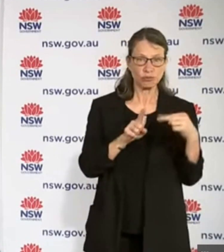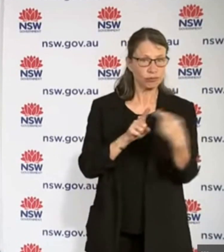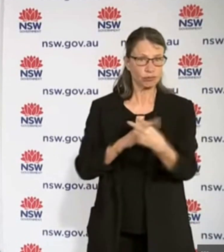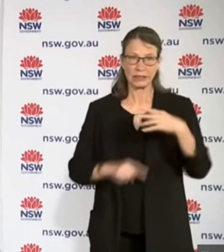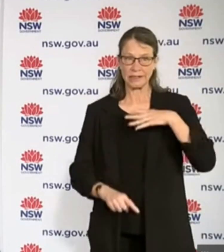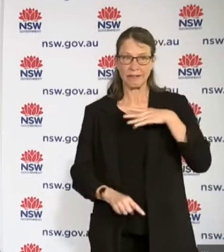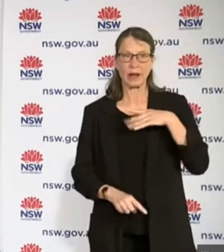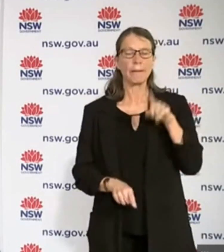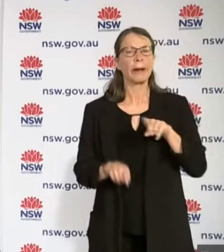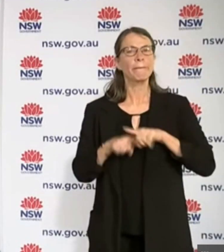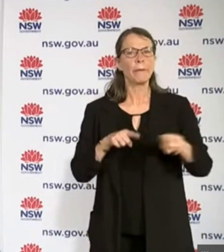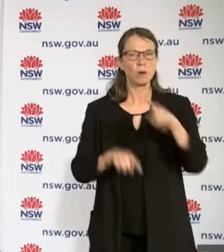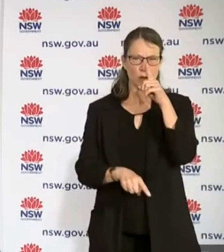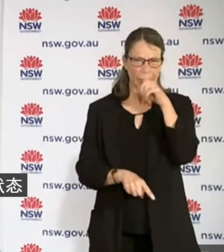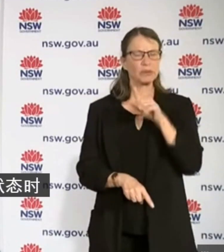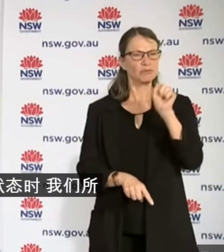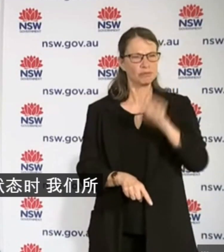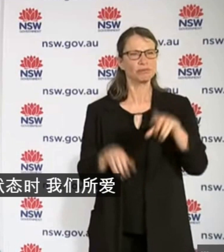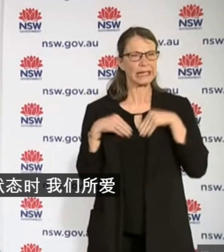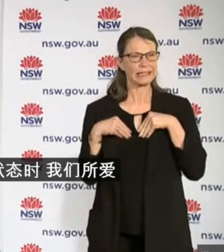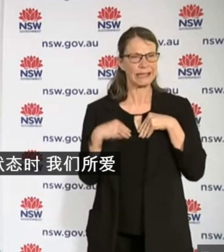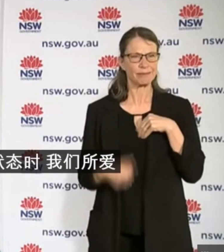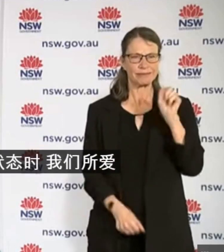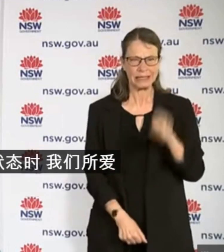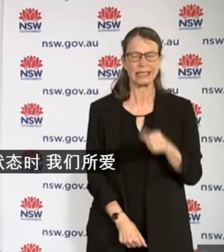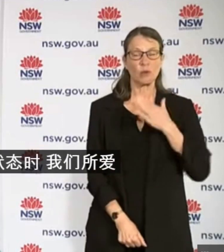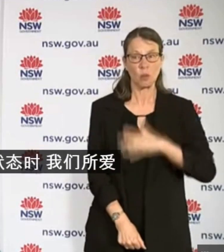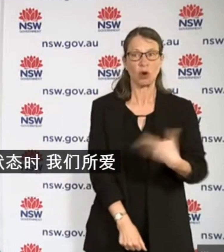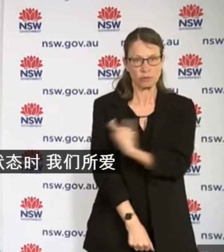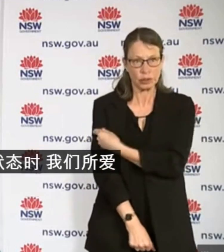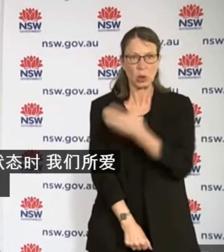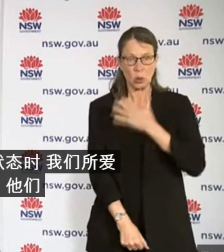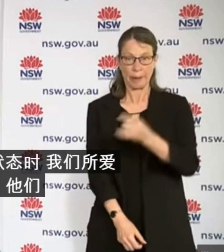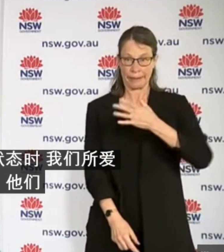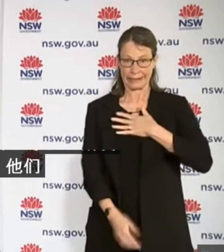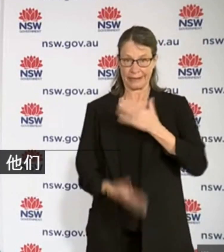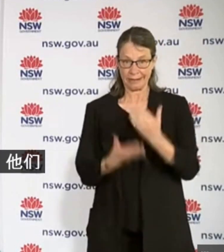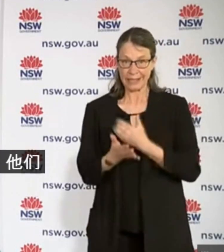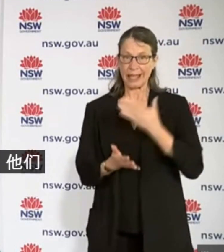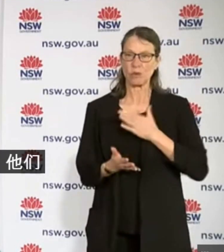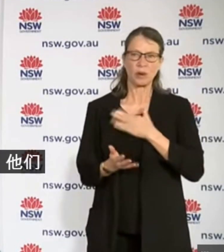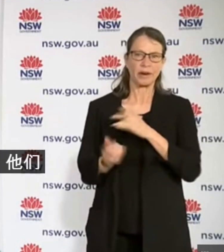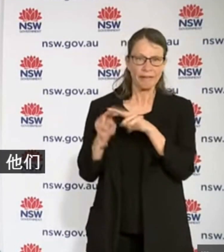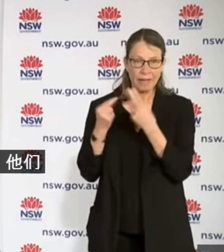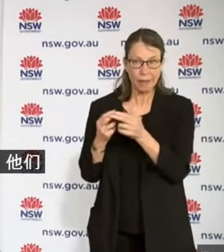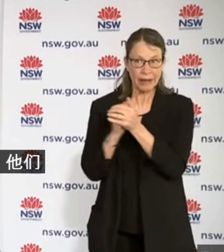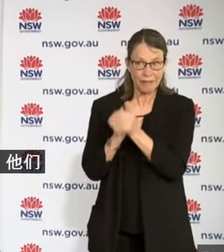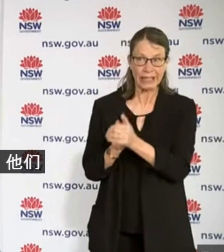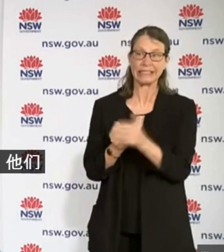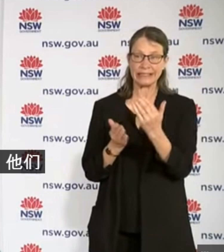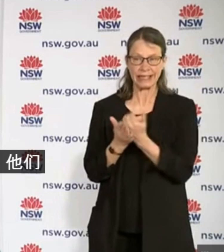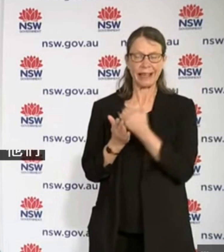rolled up their sleeves and said we want to keep ourselves, our loved ones and the broader community safe, that augurs incredibly well for us.